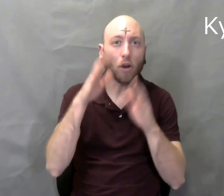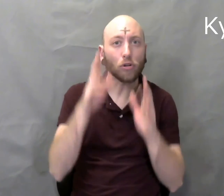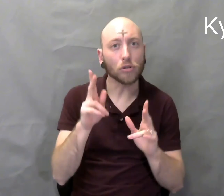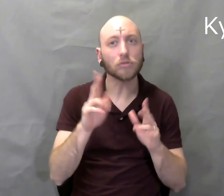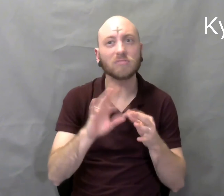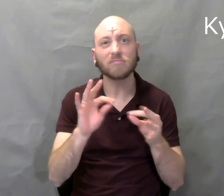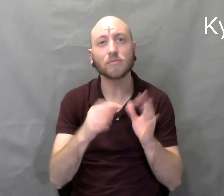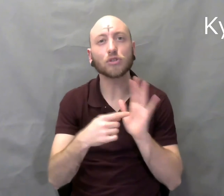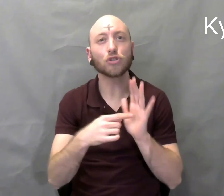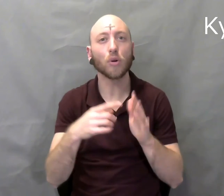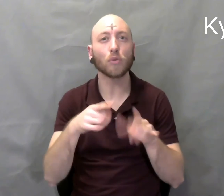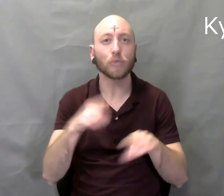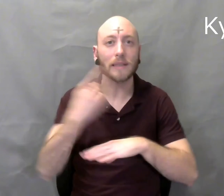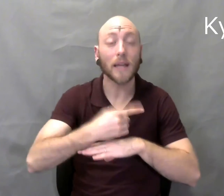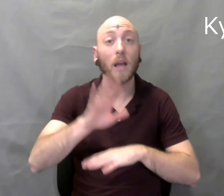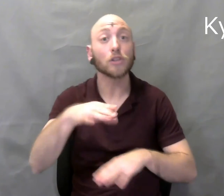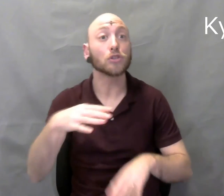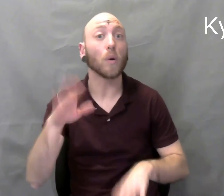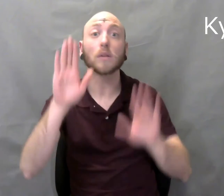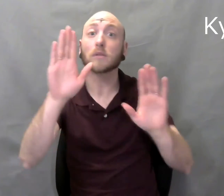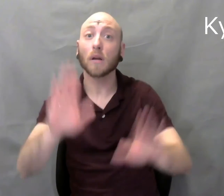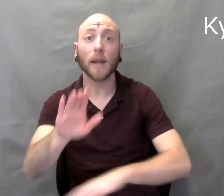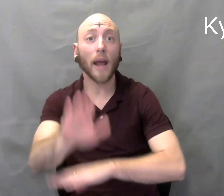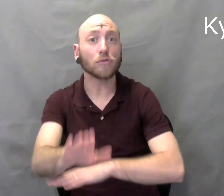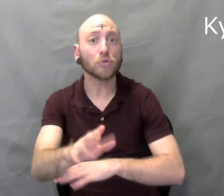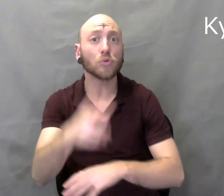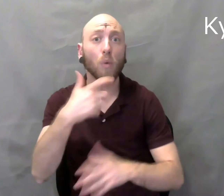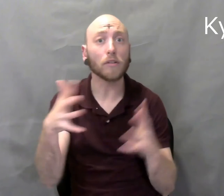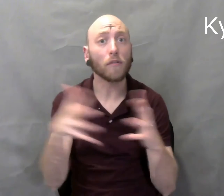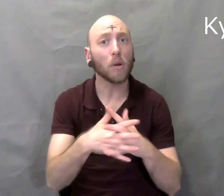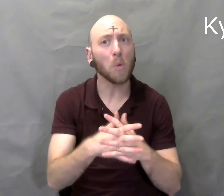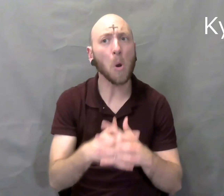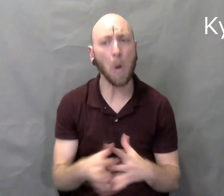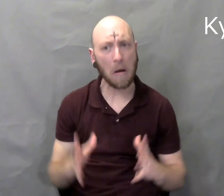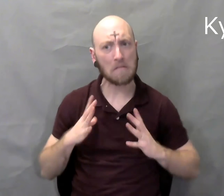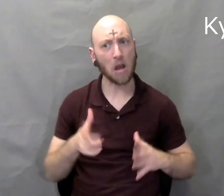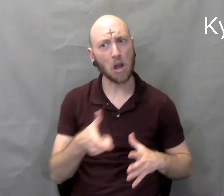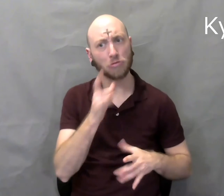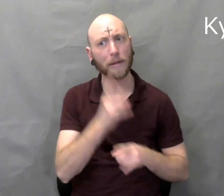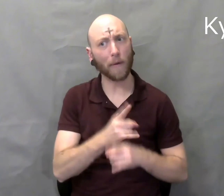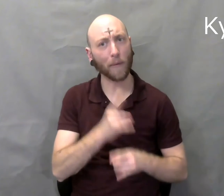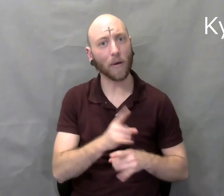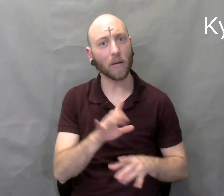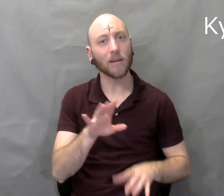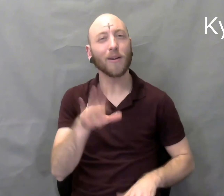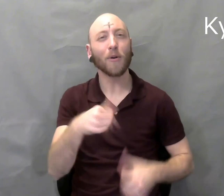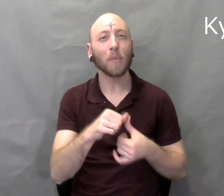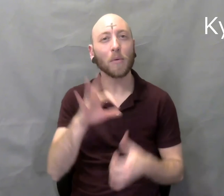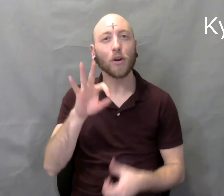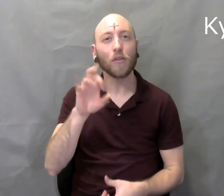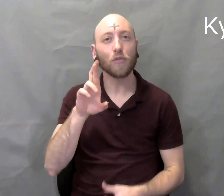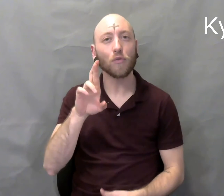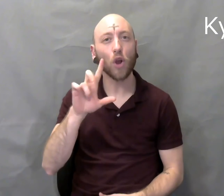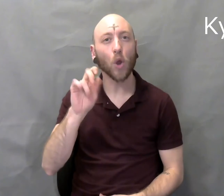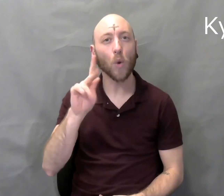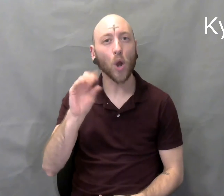in the afternoon when football was on, it was way appropriate to drink then. So and this is when Four Loko was Four Loko. So